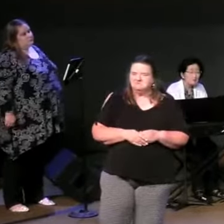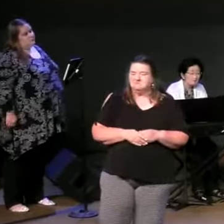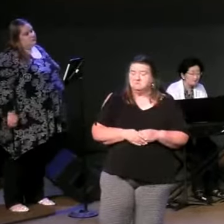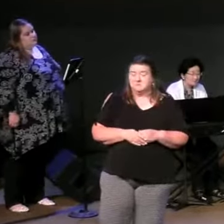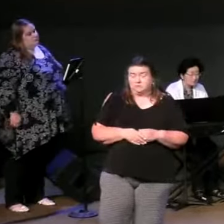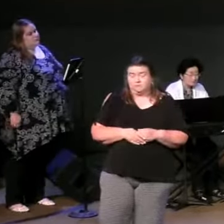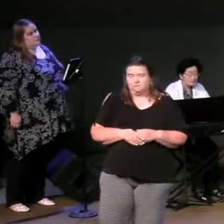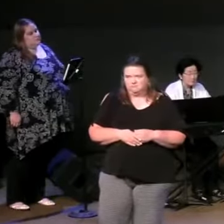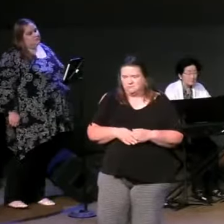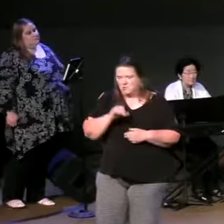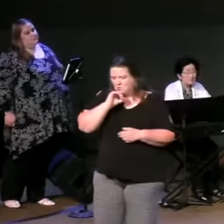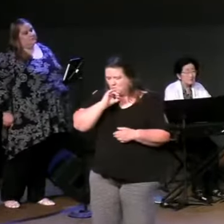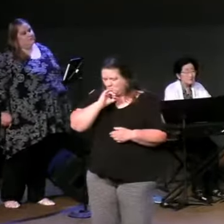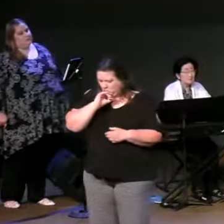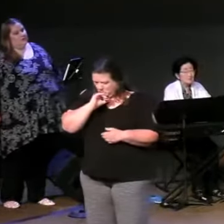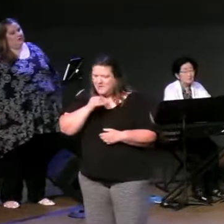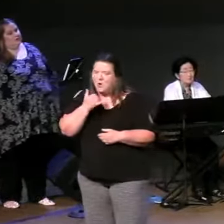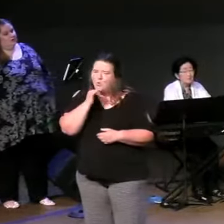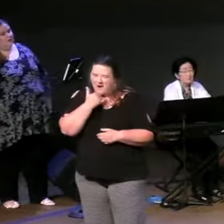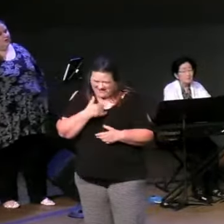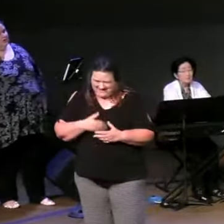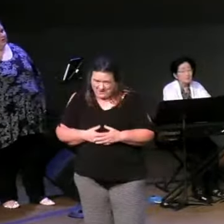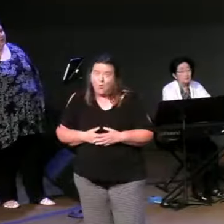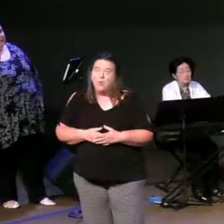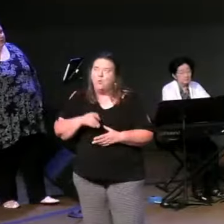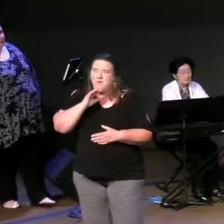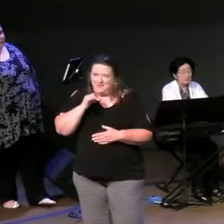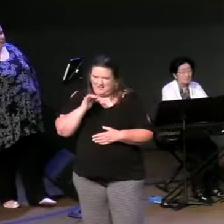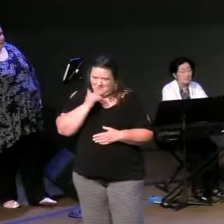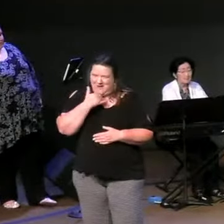Man, I was so wrong.